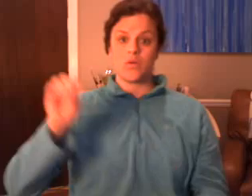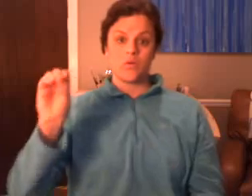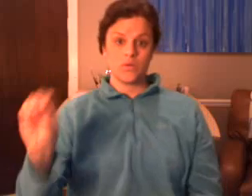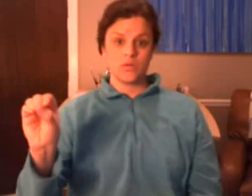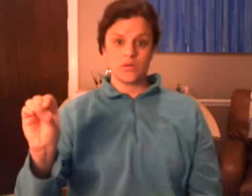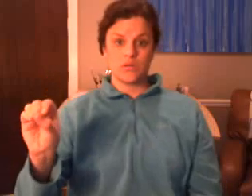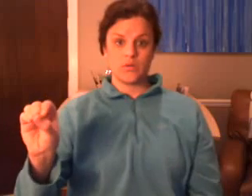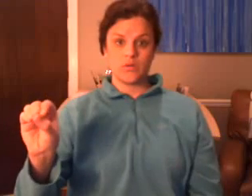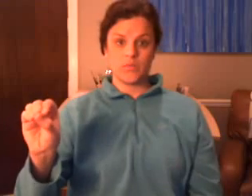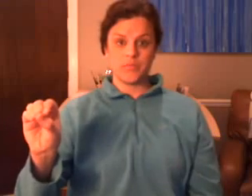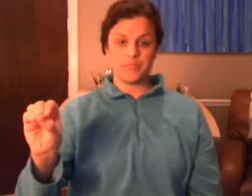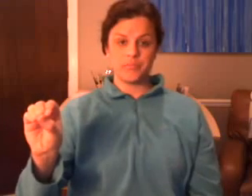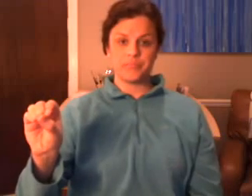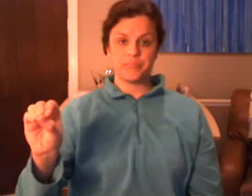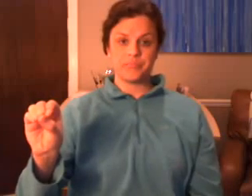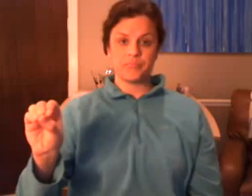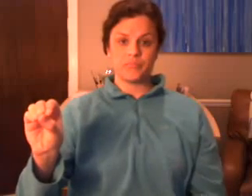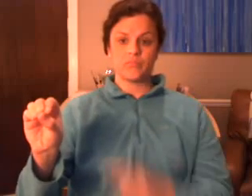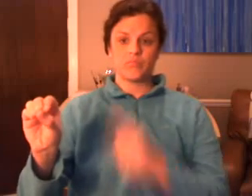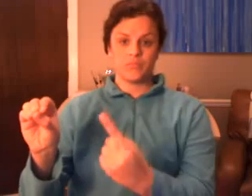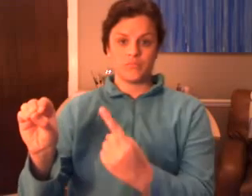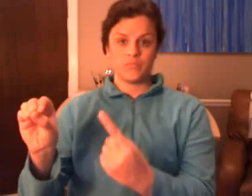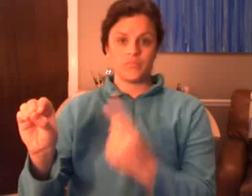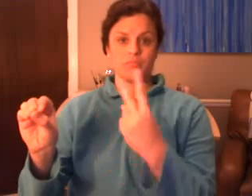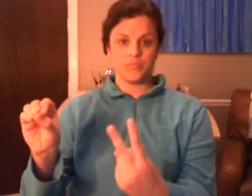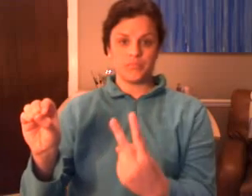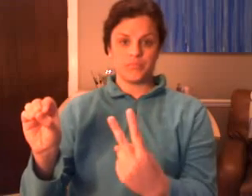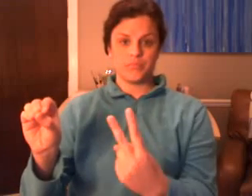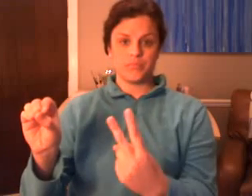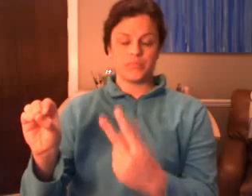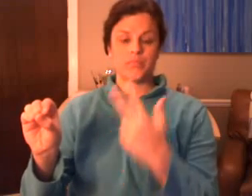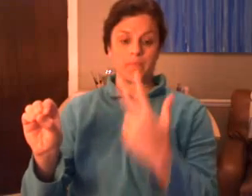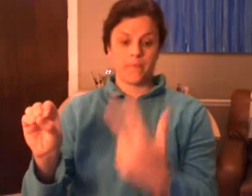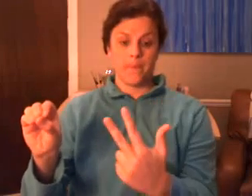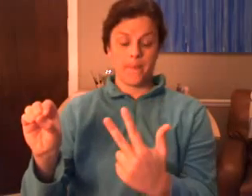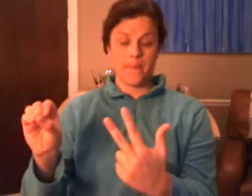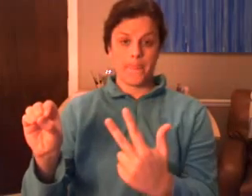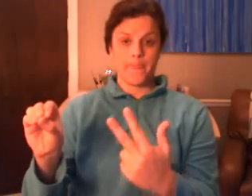know. And then you go to 1, 2, 3,